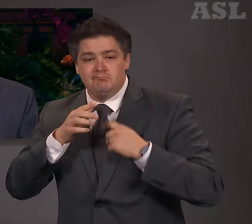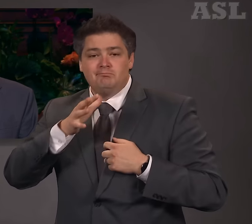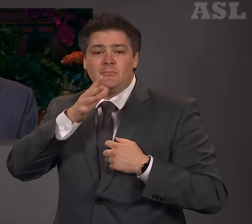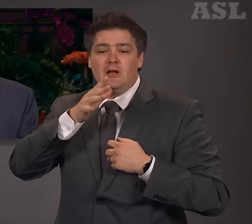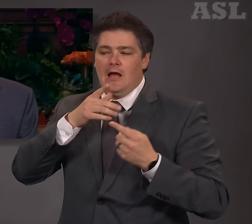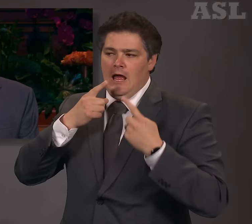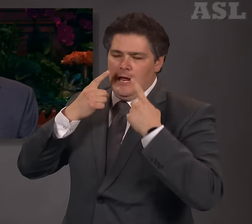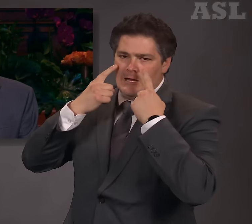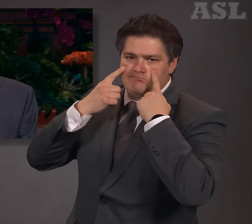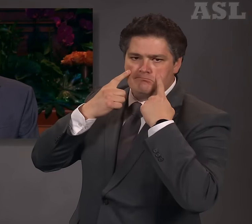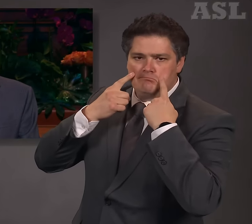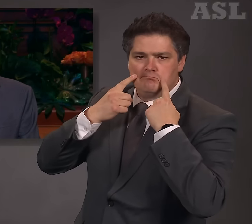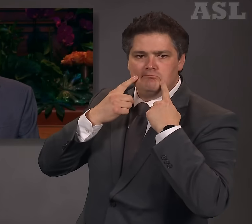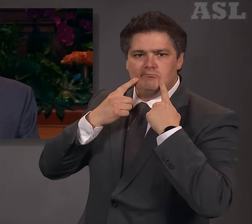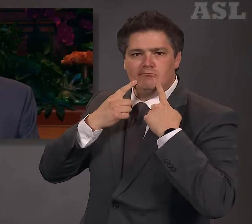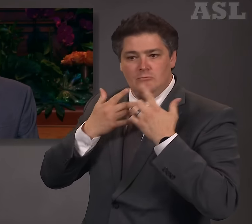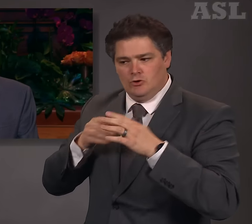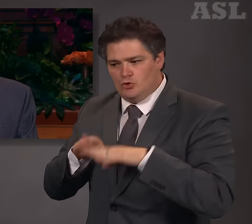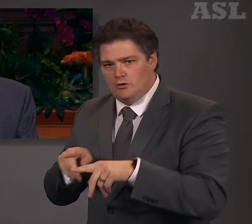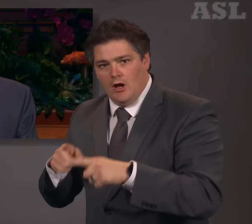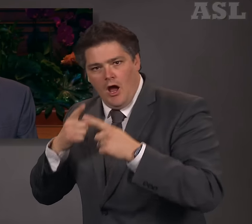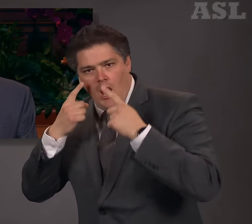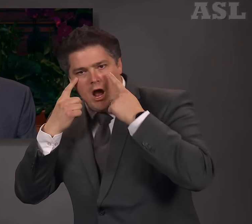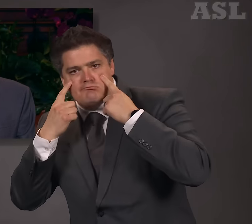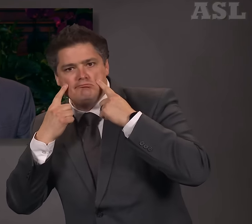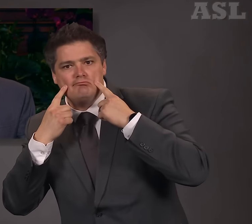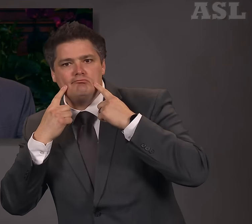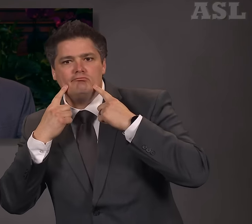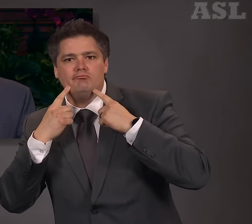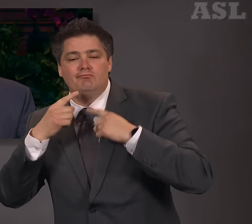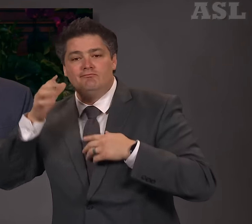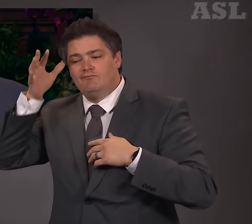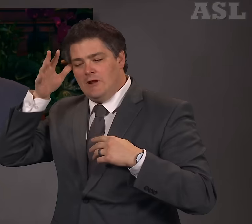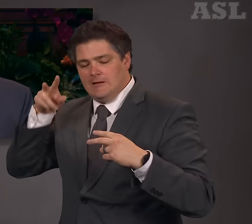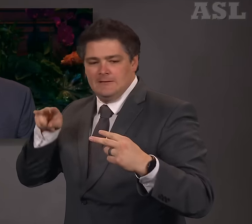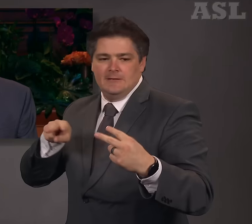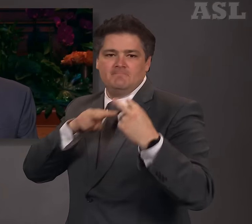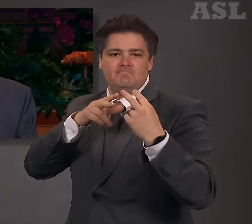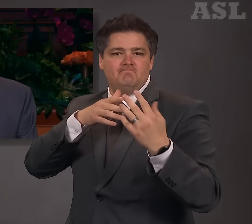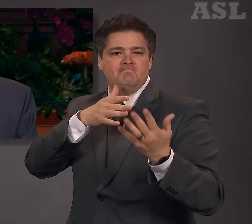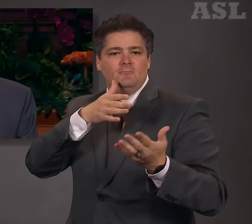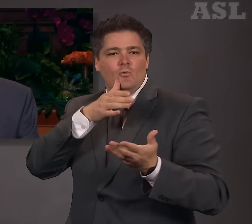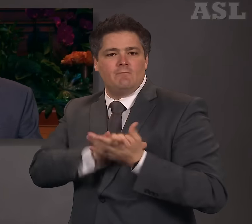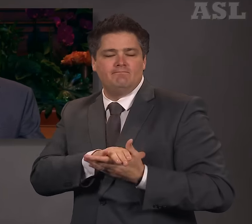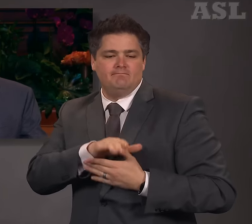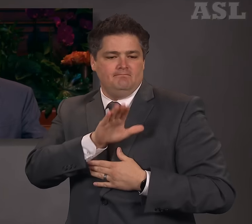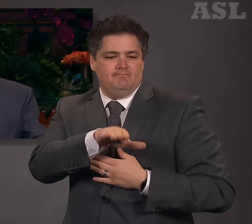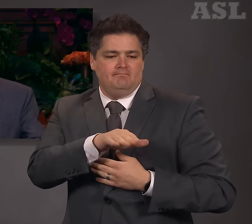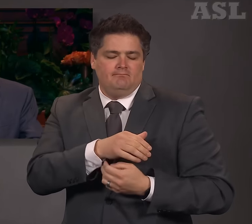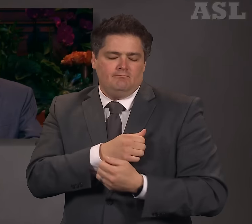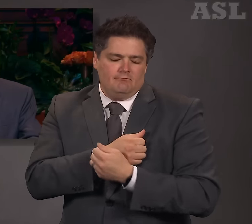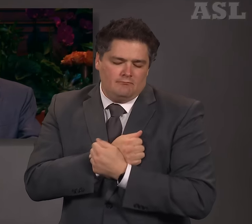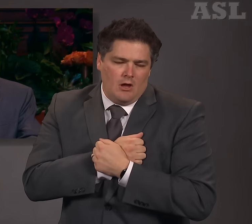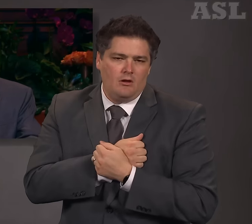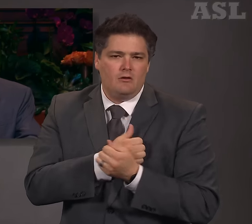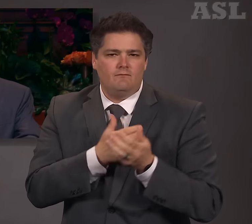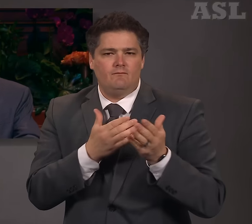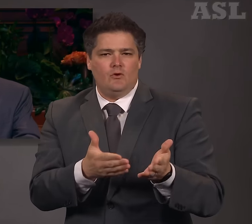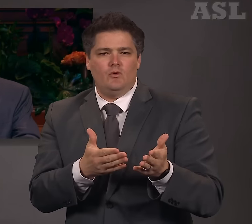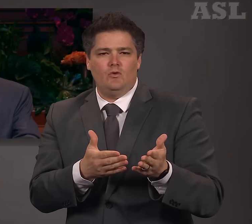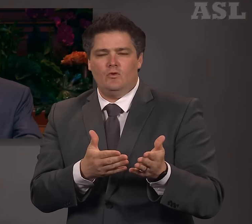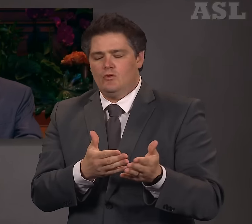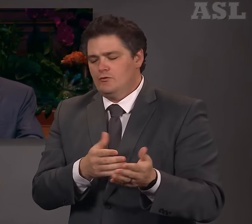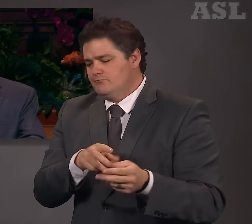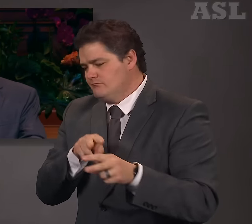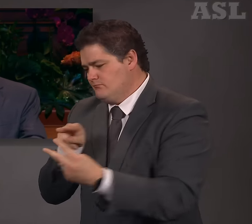weeping. The father turned to his wife and said, "I love you," and then repeated those words to each of their